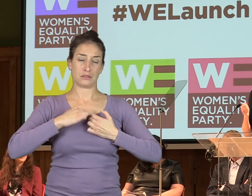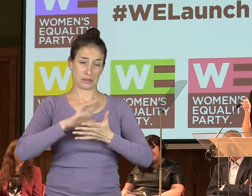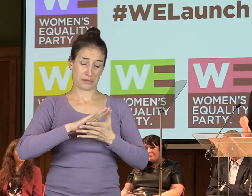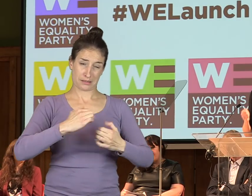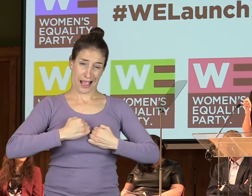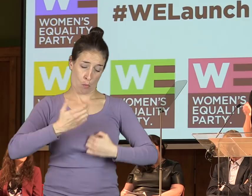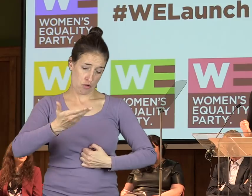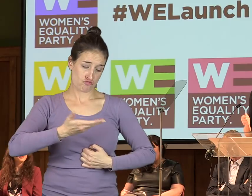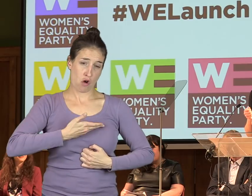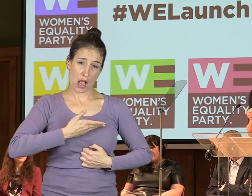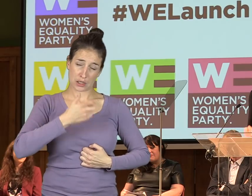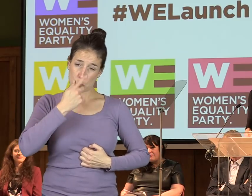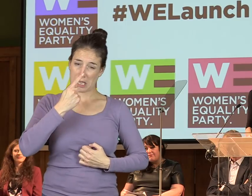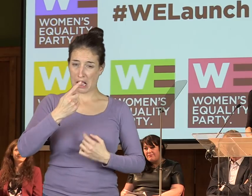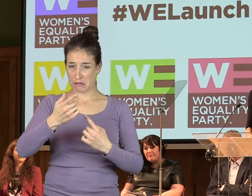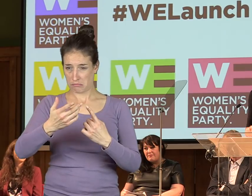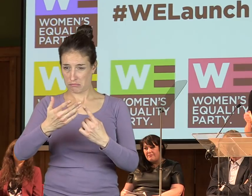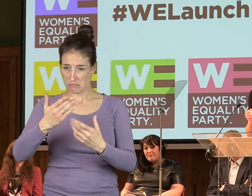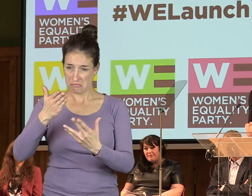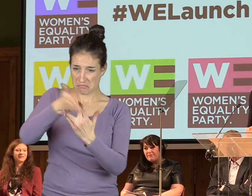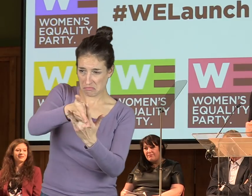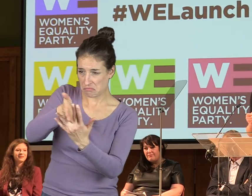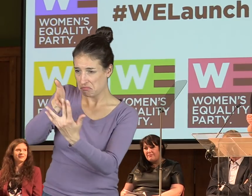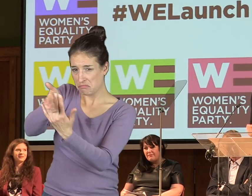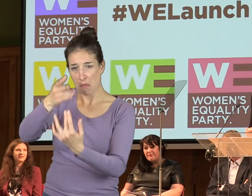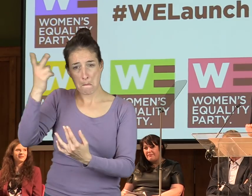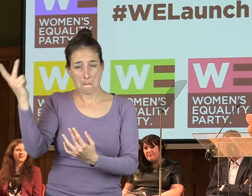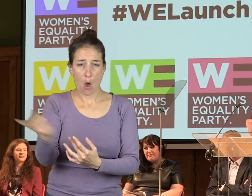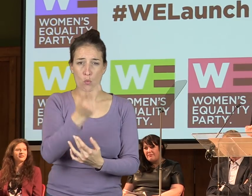and that is what we are going to do. We